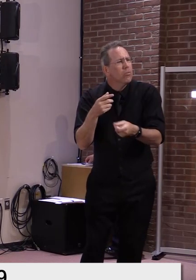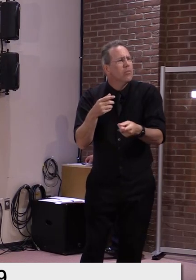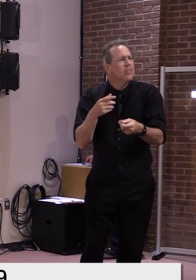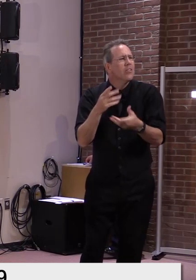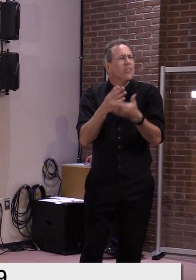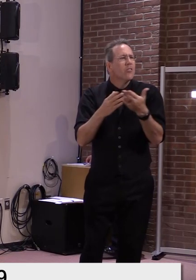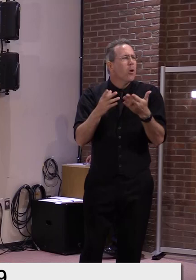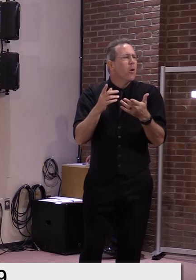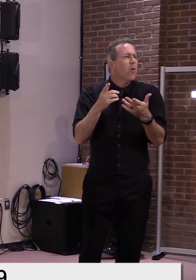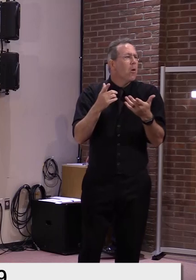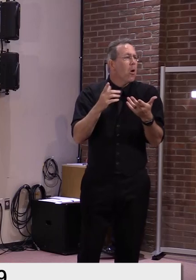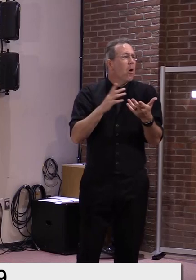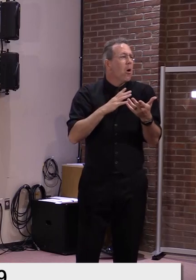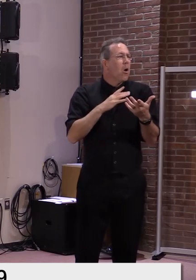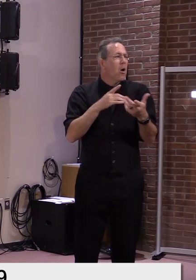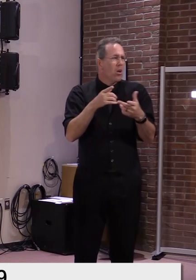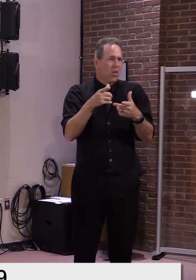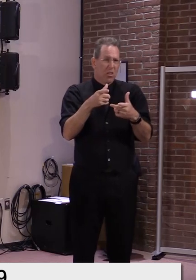or require masks for,